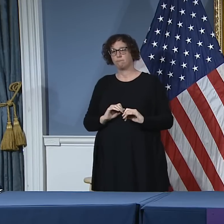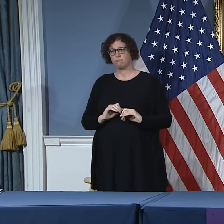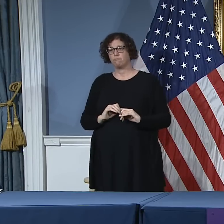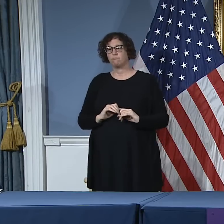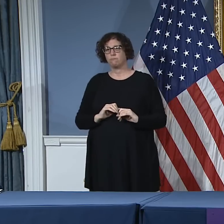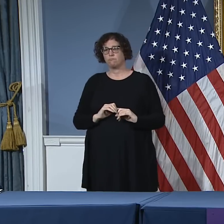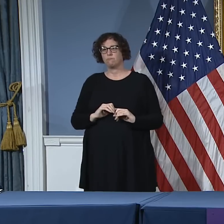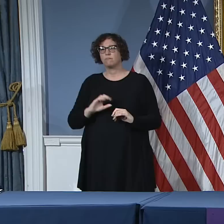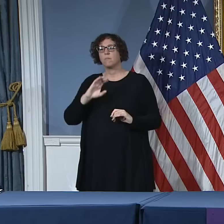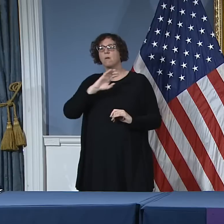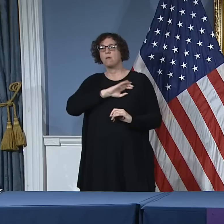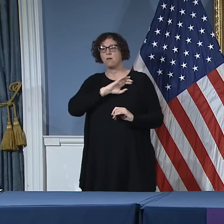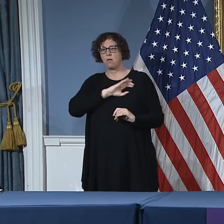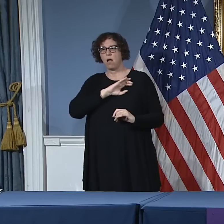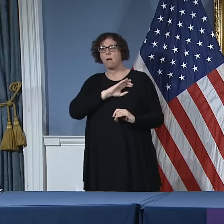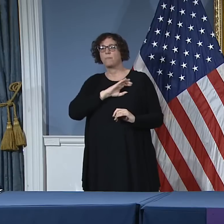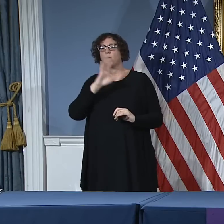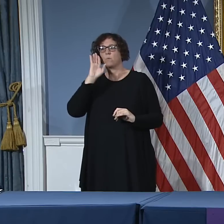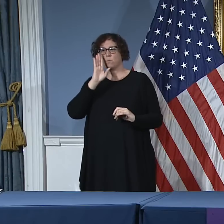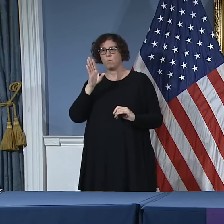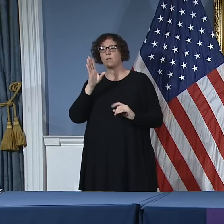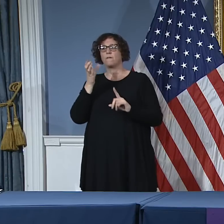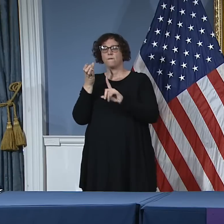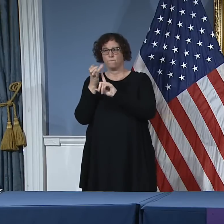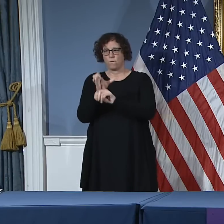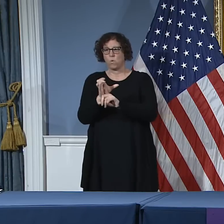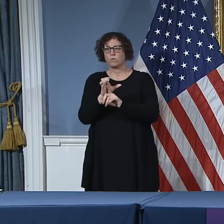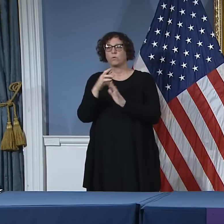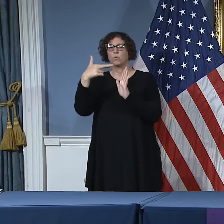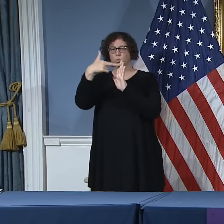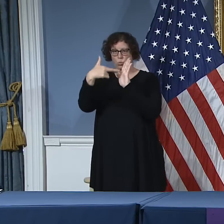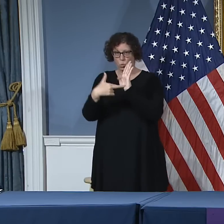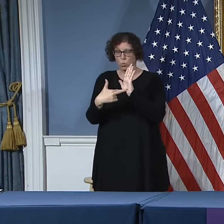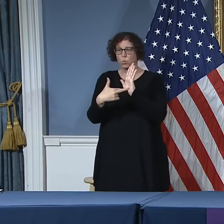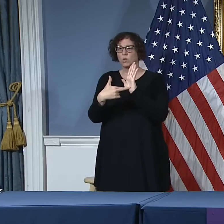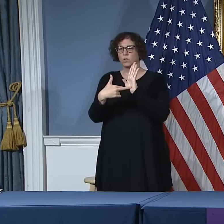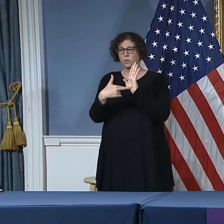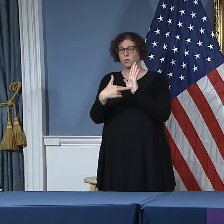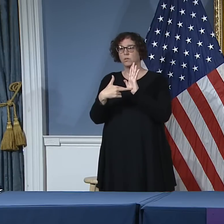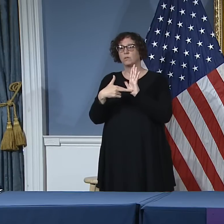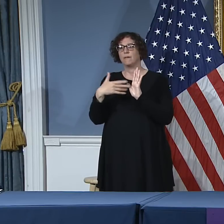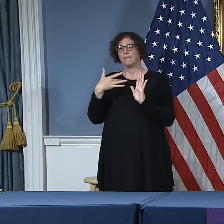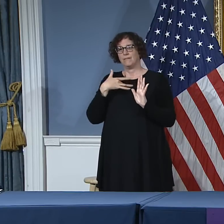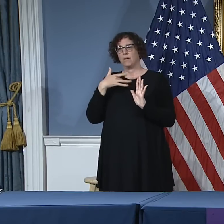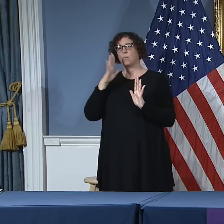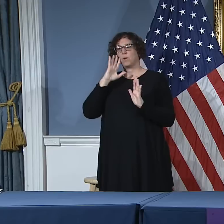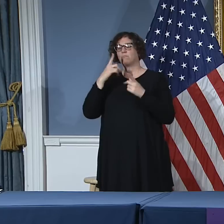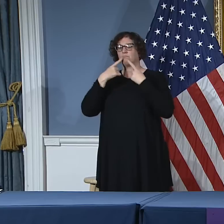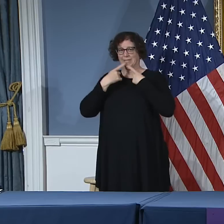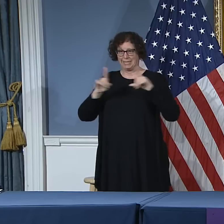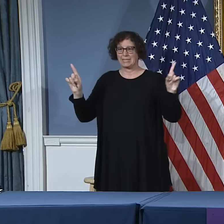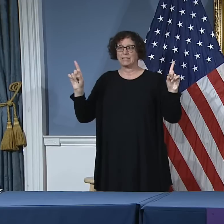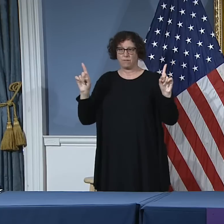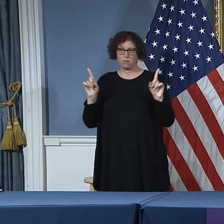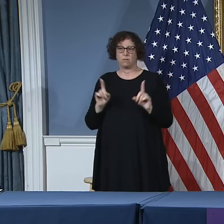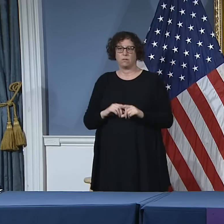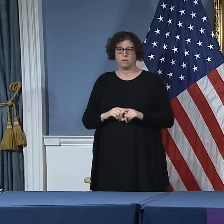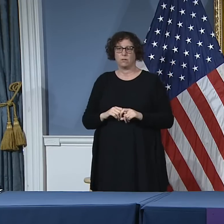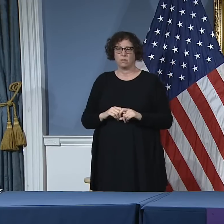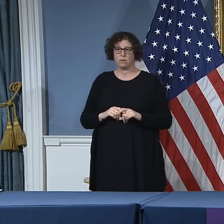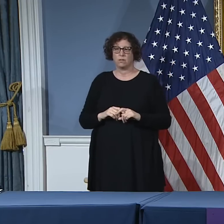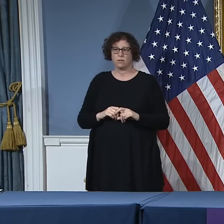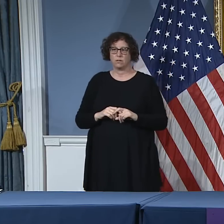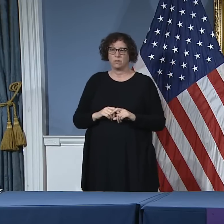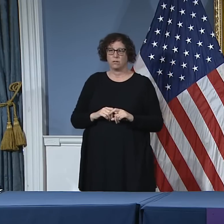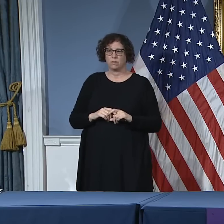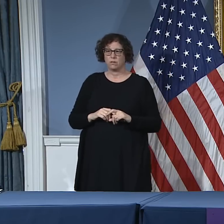enforcement organization in the world, and I am certain it's going to be very, very effective. And, you know, I think there's going to be a certain